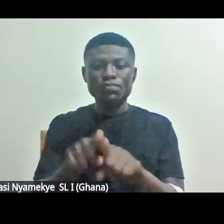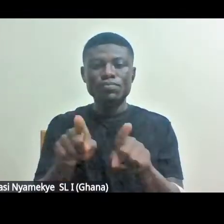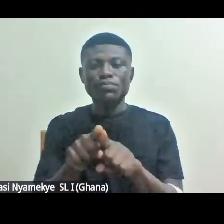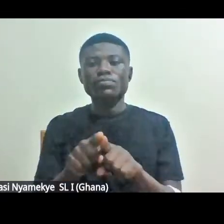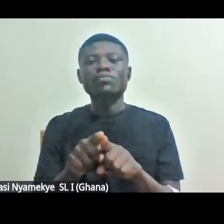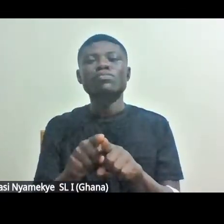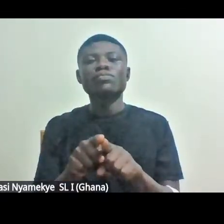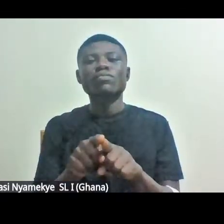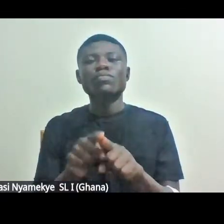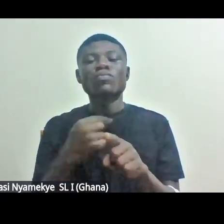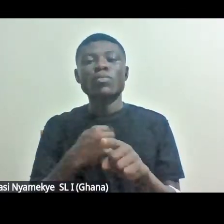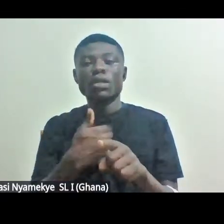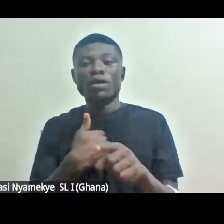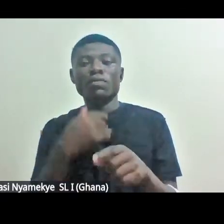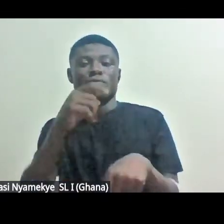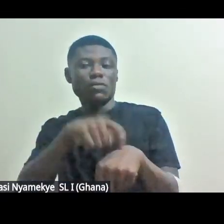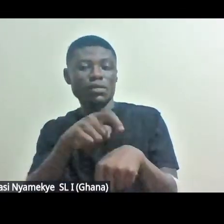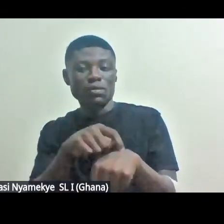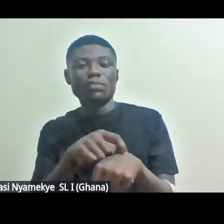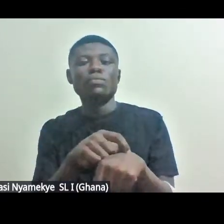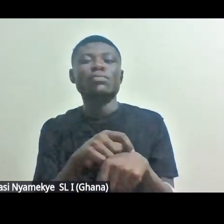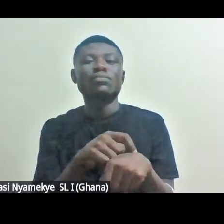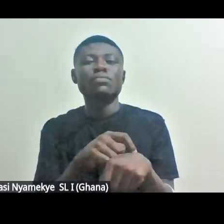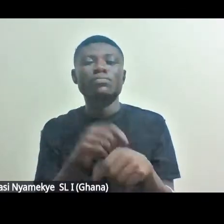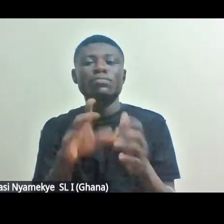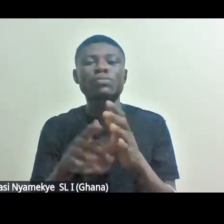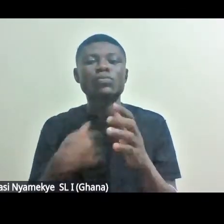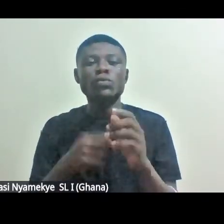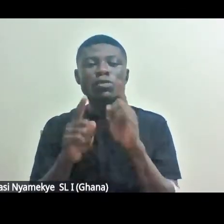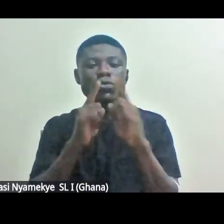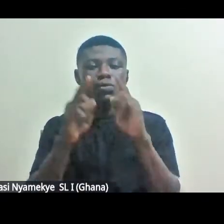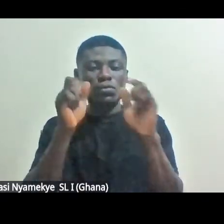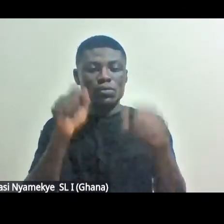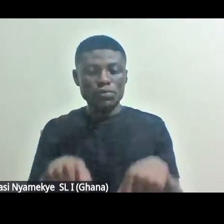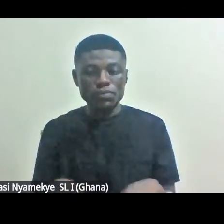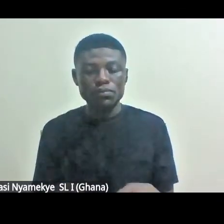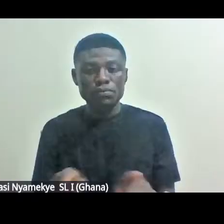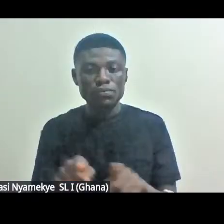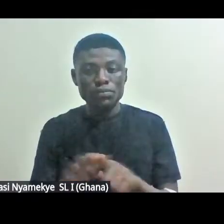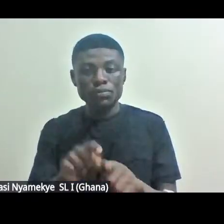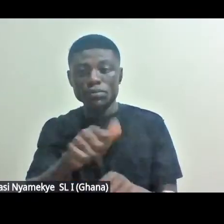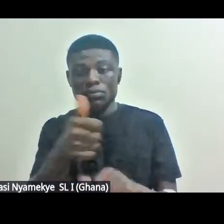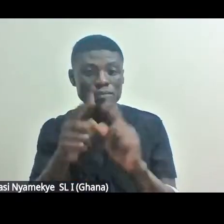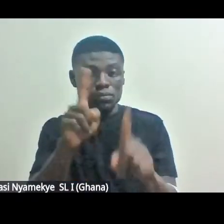course have time at the end to talk. Any questions?